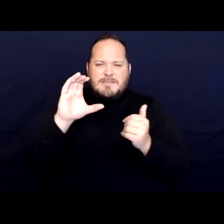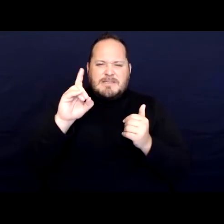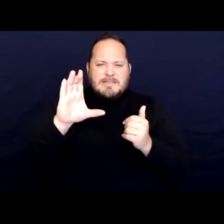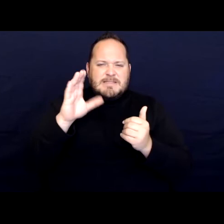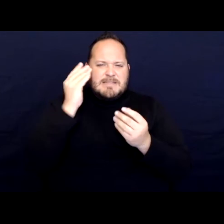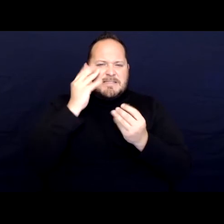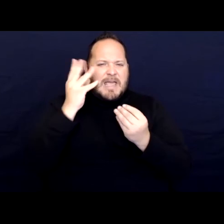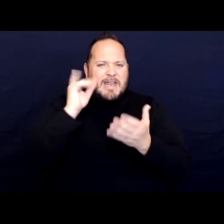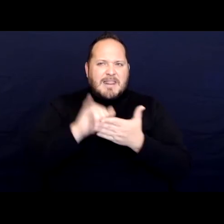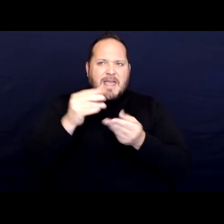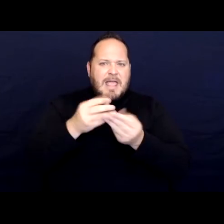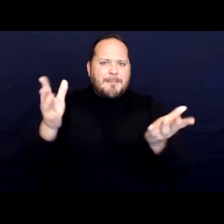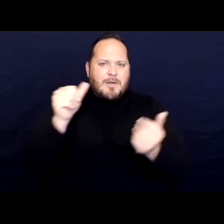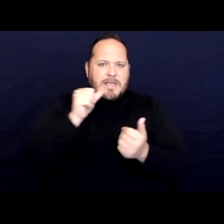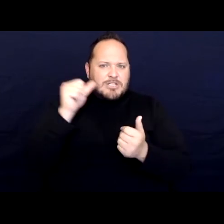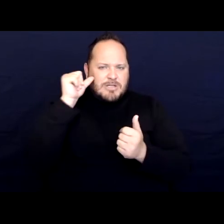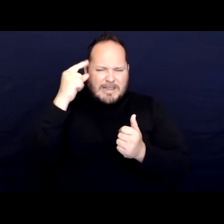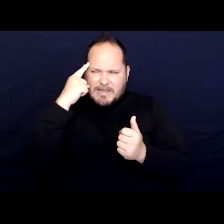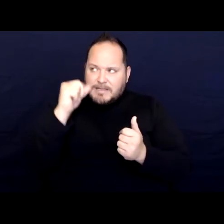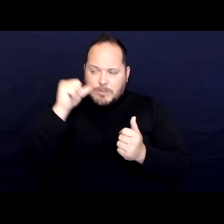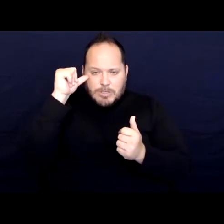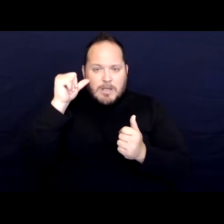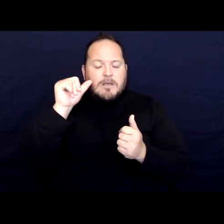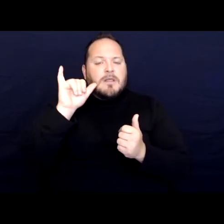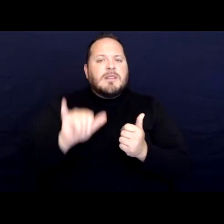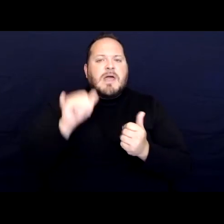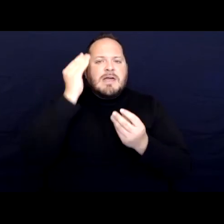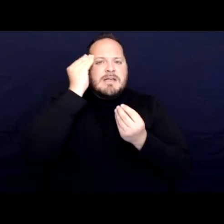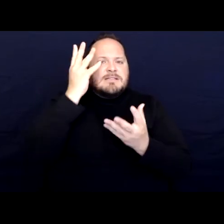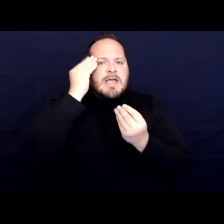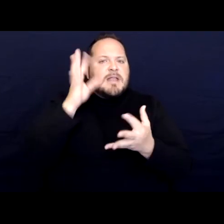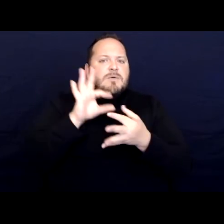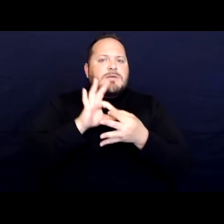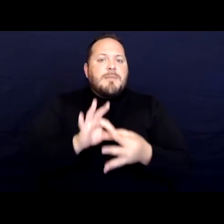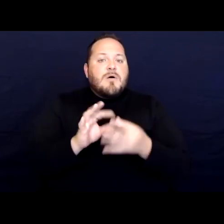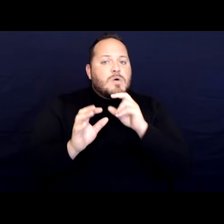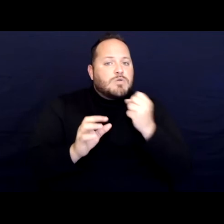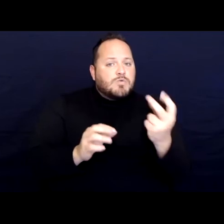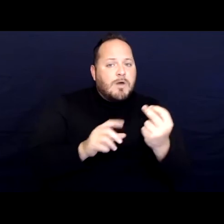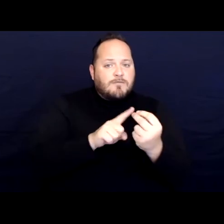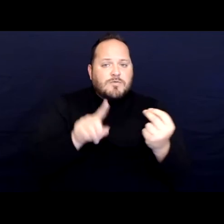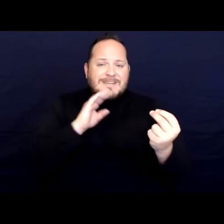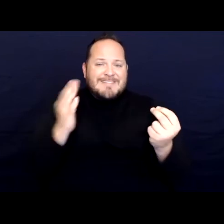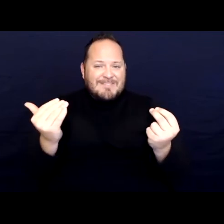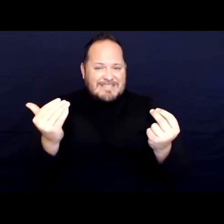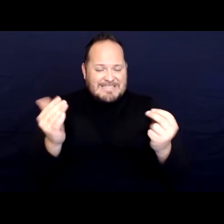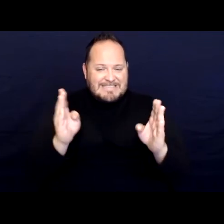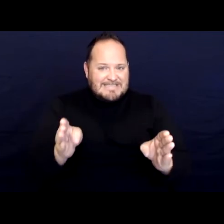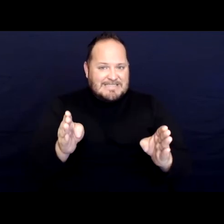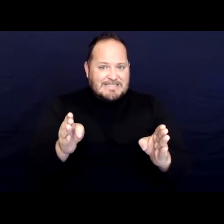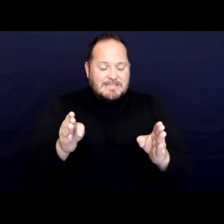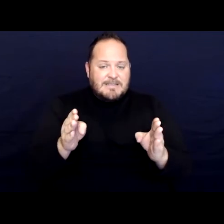yesterday, and about the 12 to 15-year-old, and they're like,